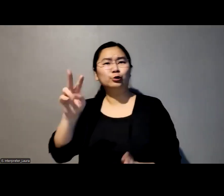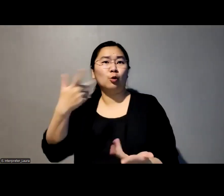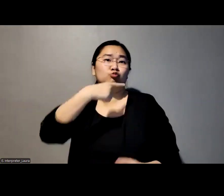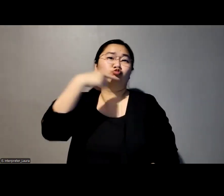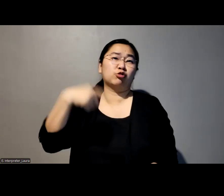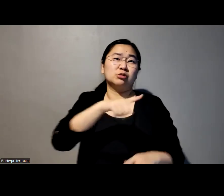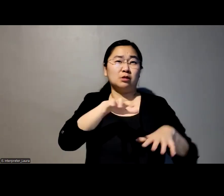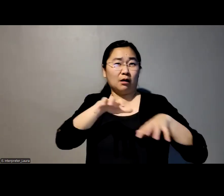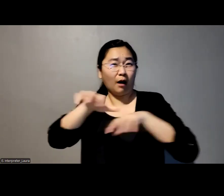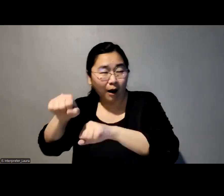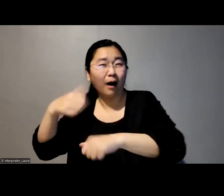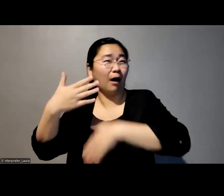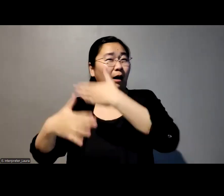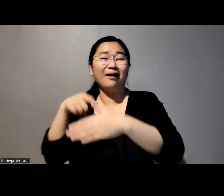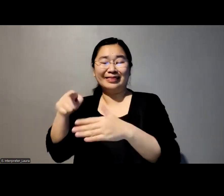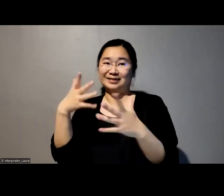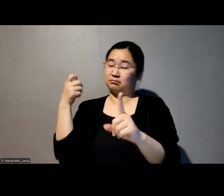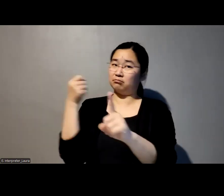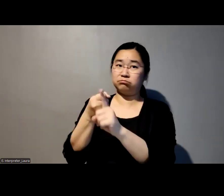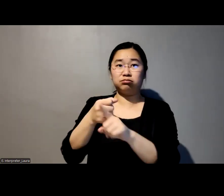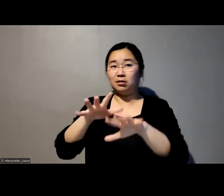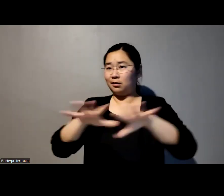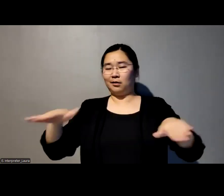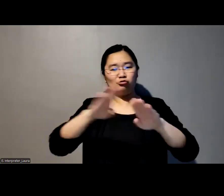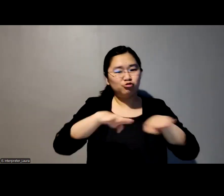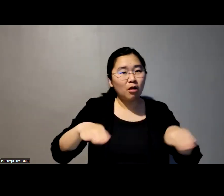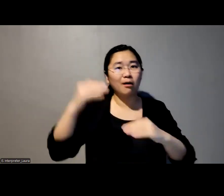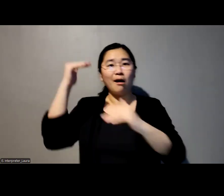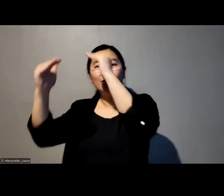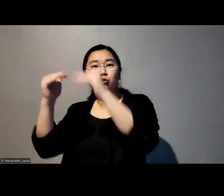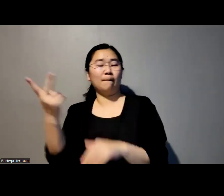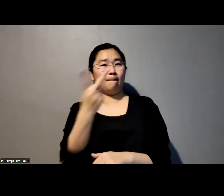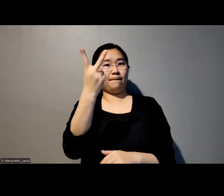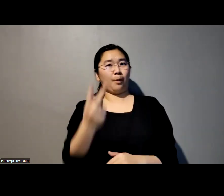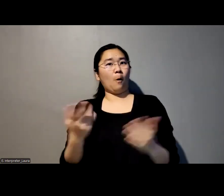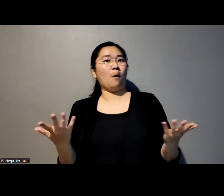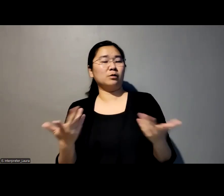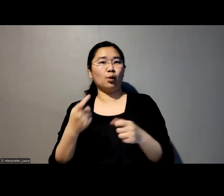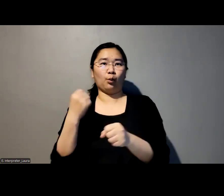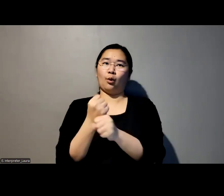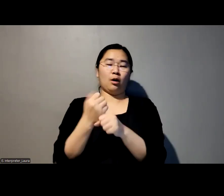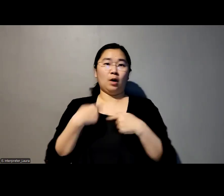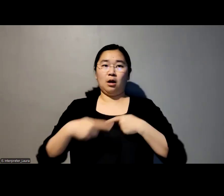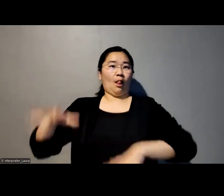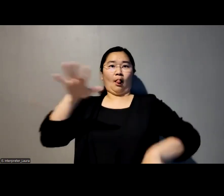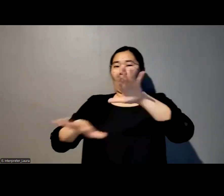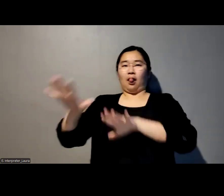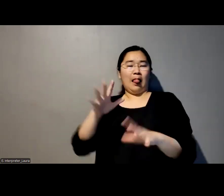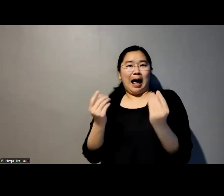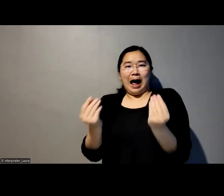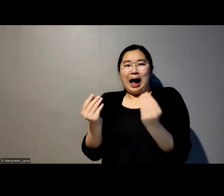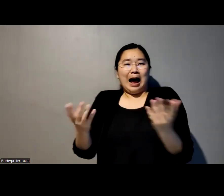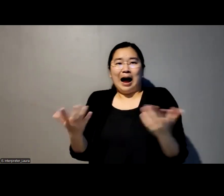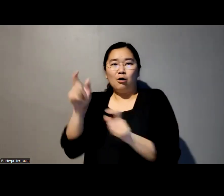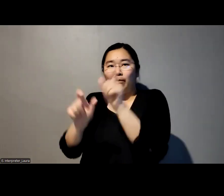happening even prior to full-scale invasion. So in 2014-15, we already saw that. So the role of international community